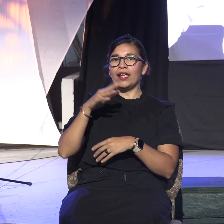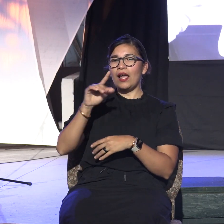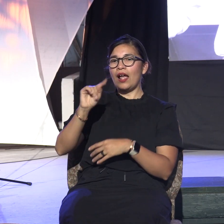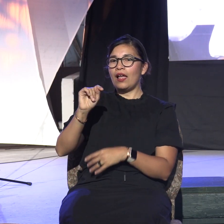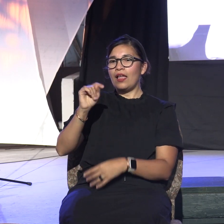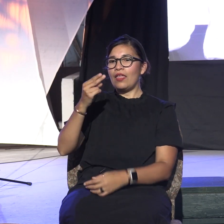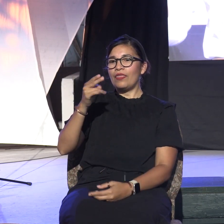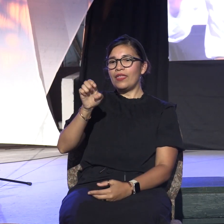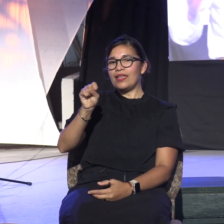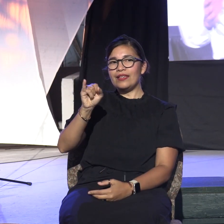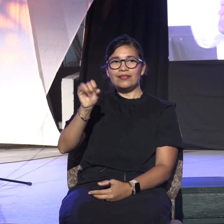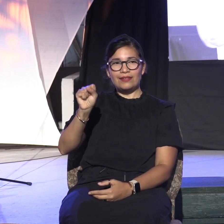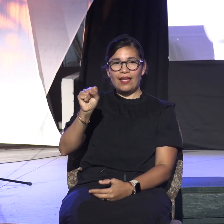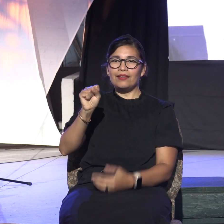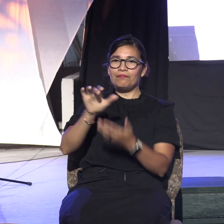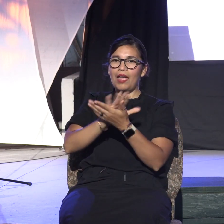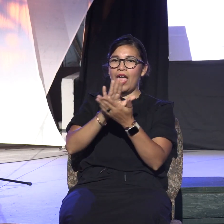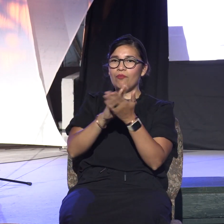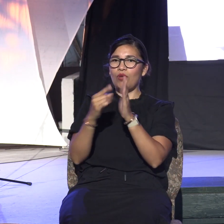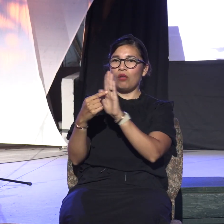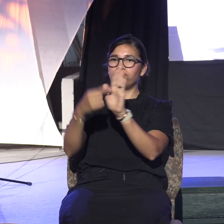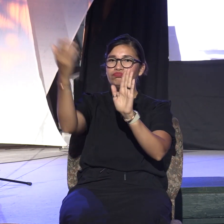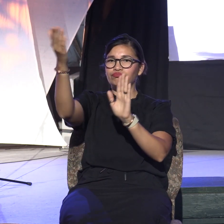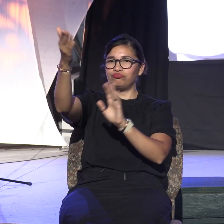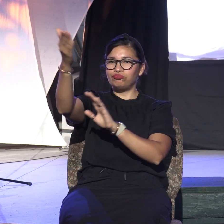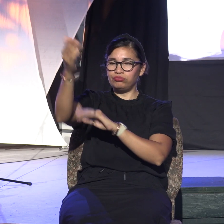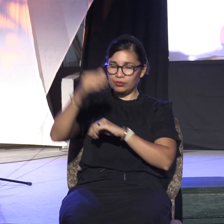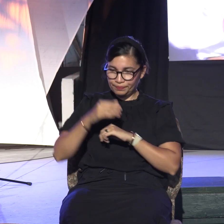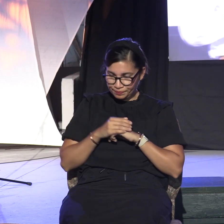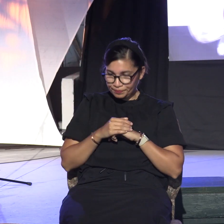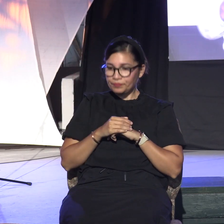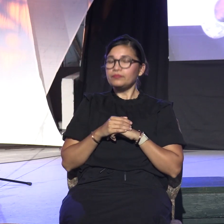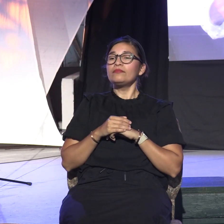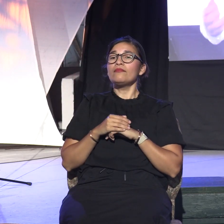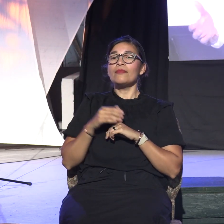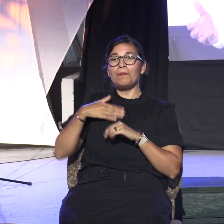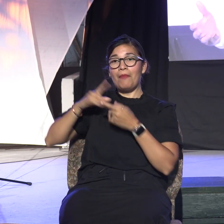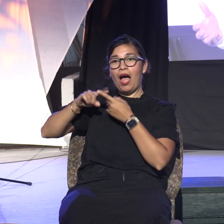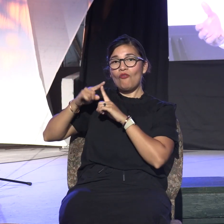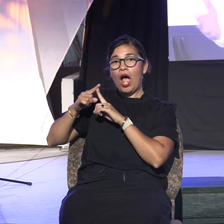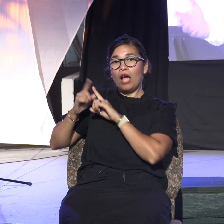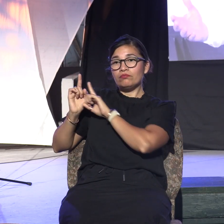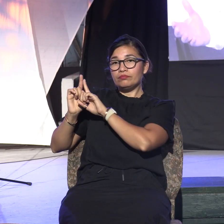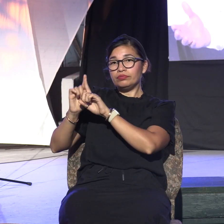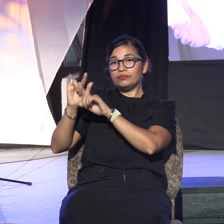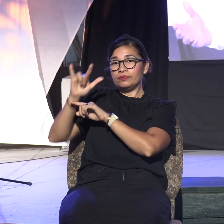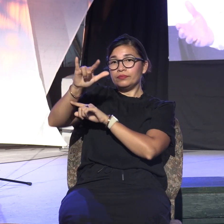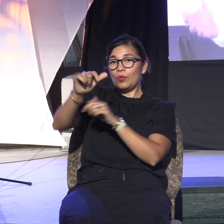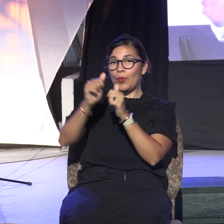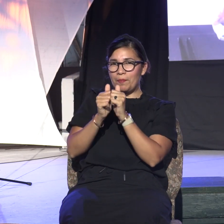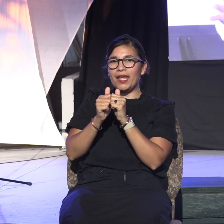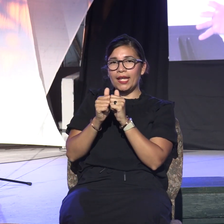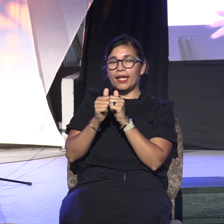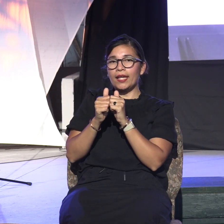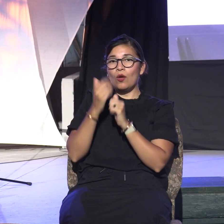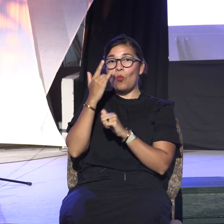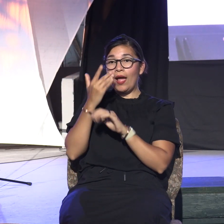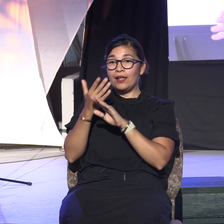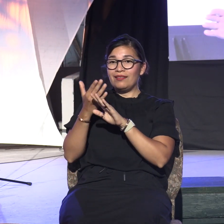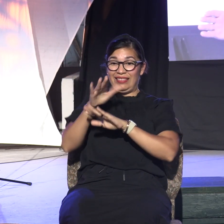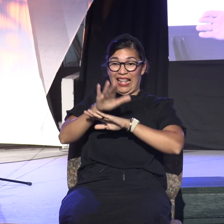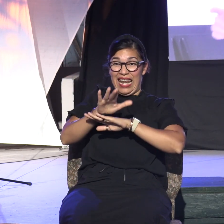of him, although the night before in the hotel, I could tell he was not taking this whole thing as seriously as I was. As I